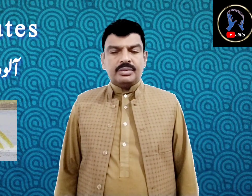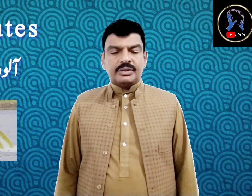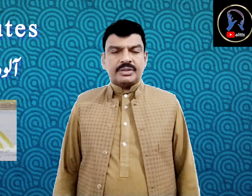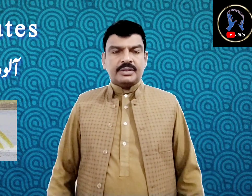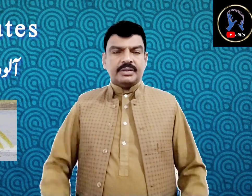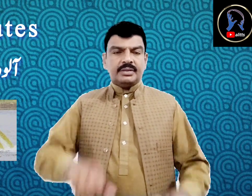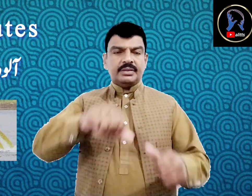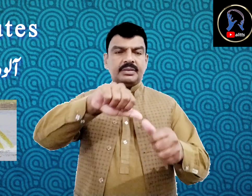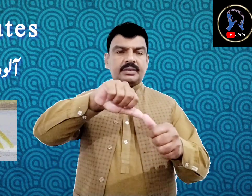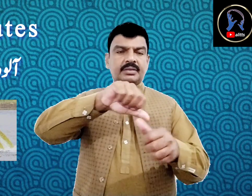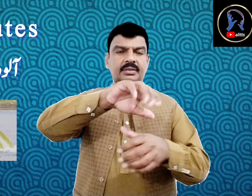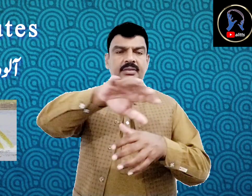pollutes।